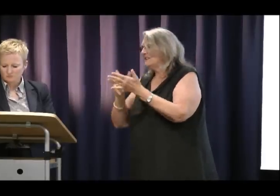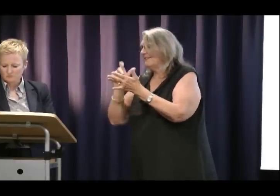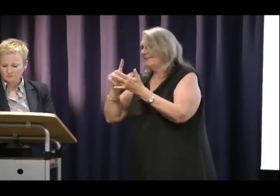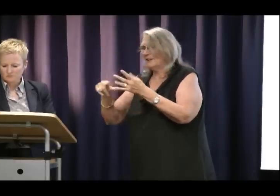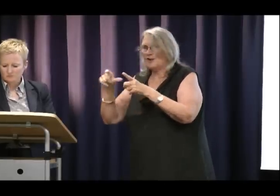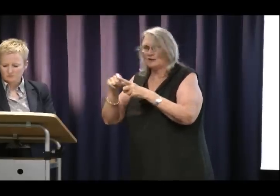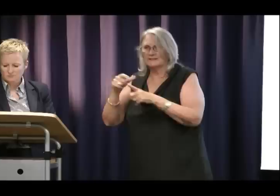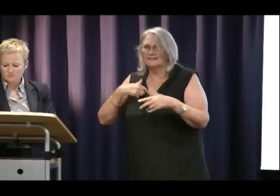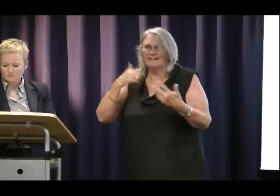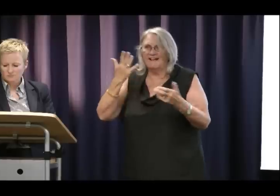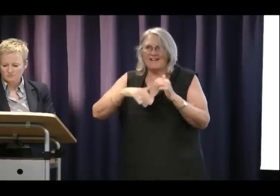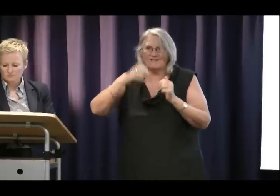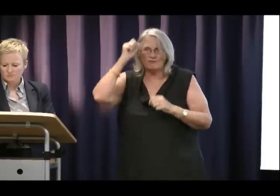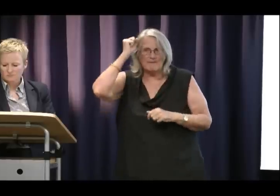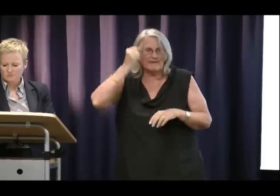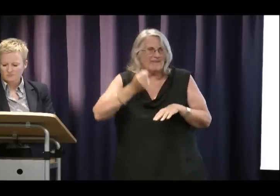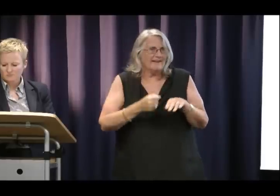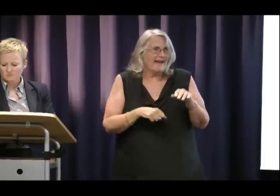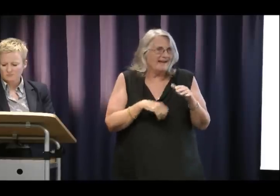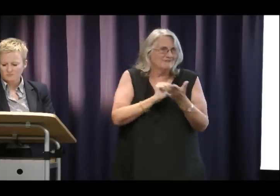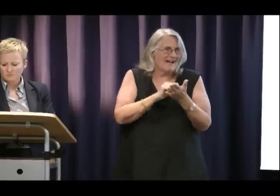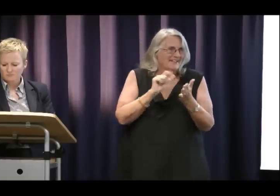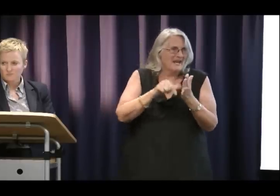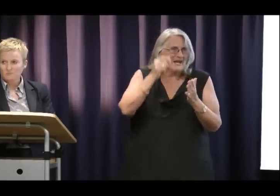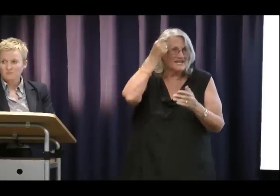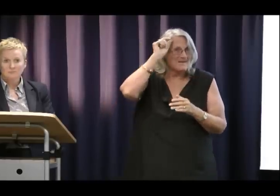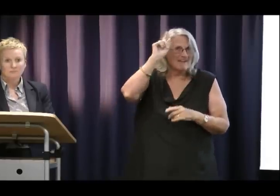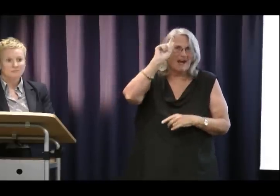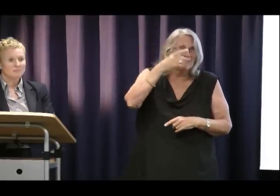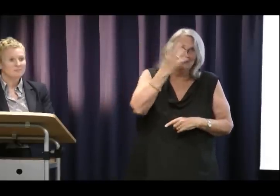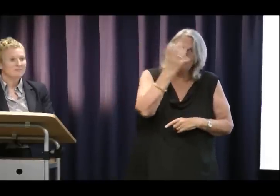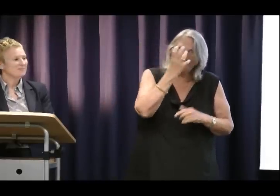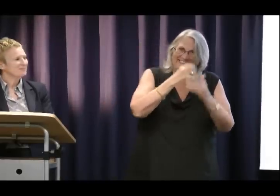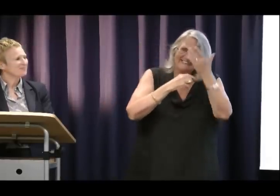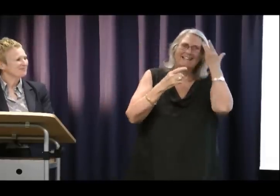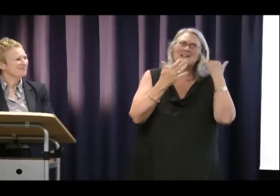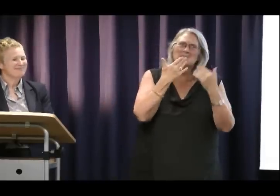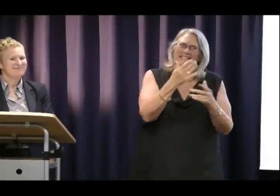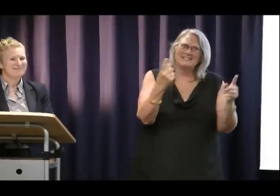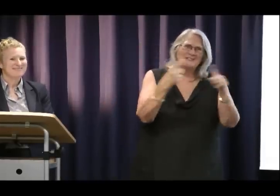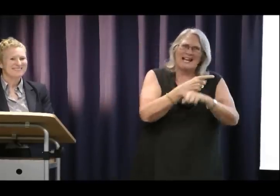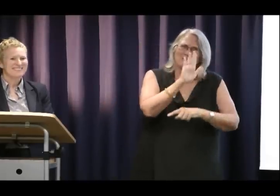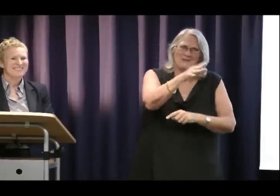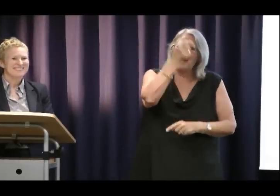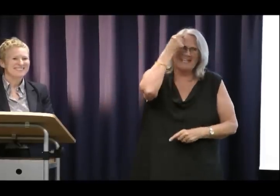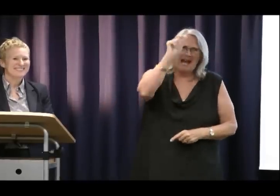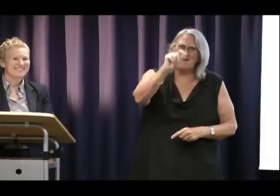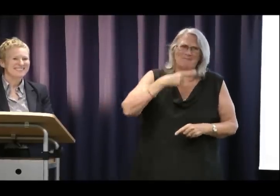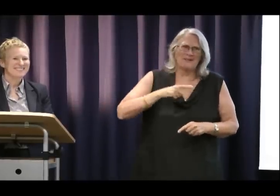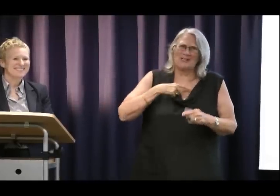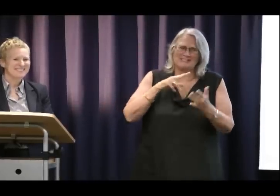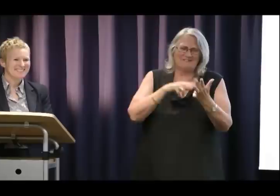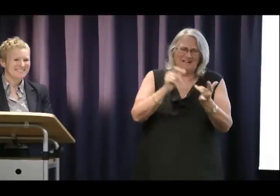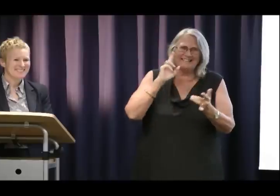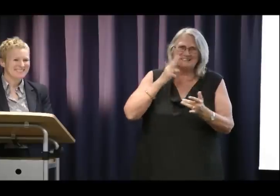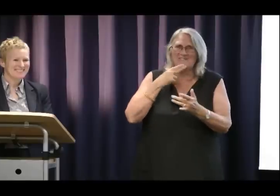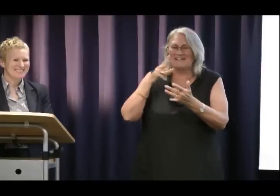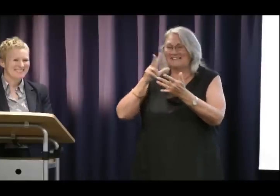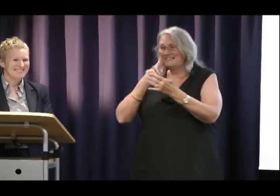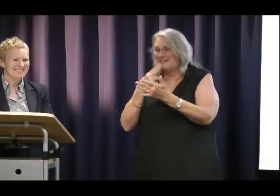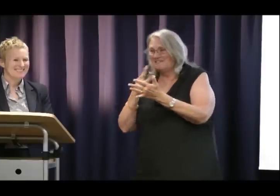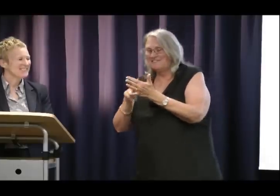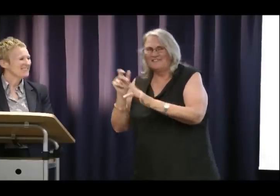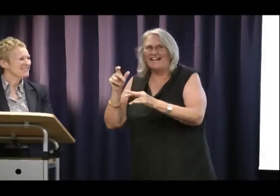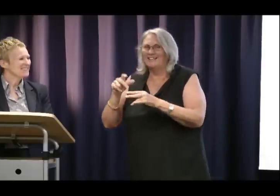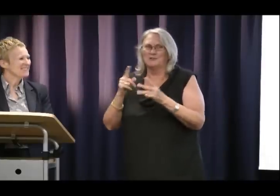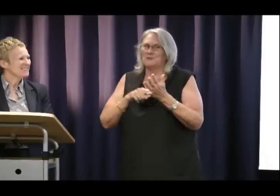Deaf Sports, and there was VCOD. I never remember the right name nowadays, Deaf Victoria, but oh, please change it